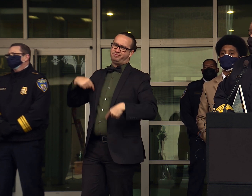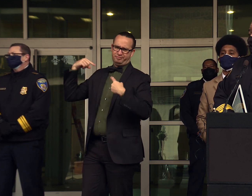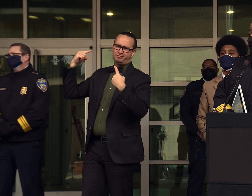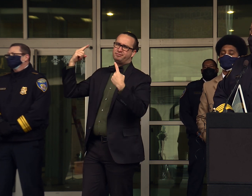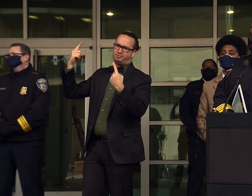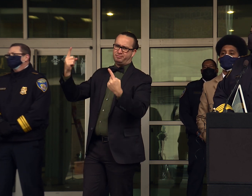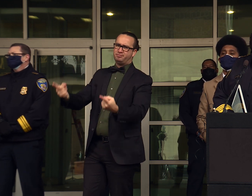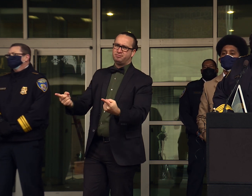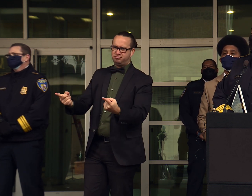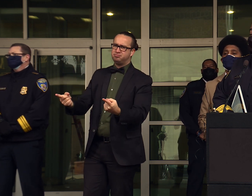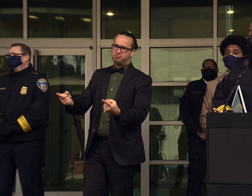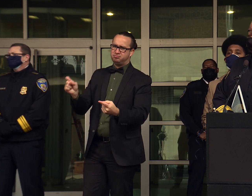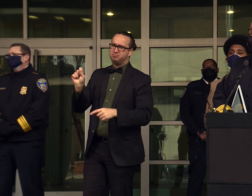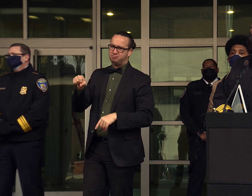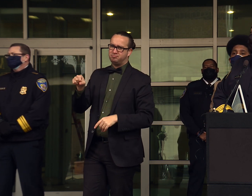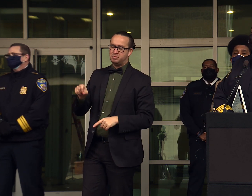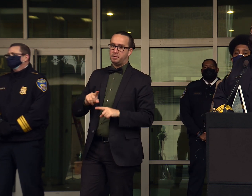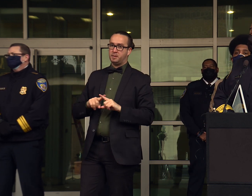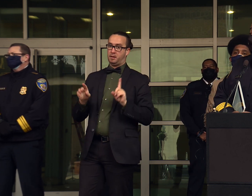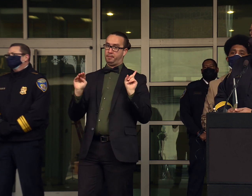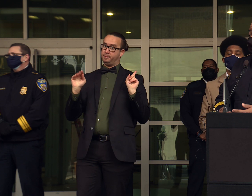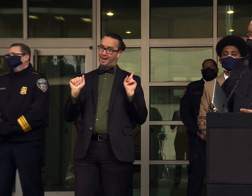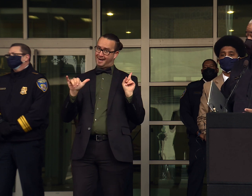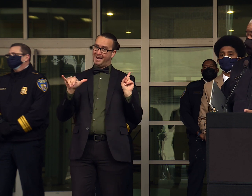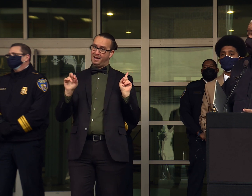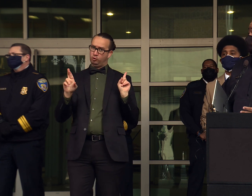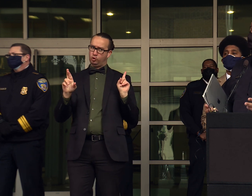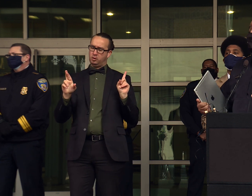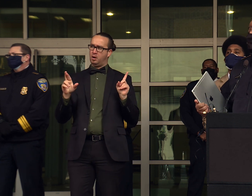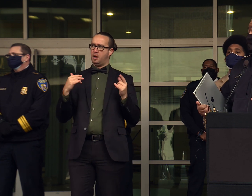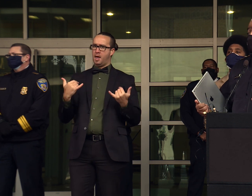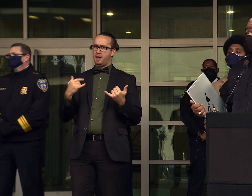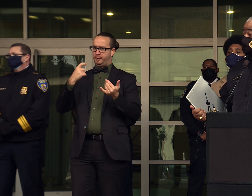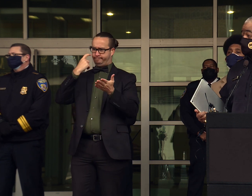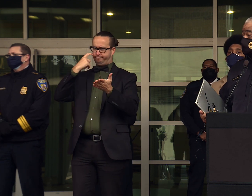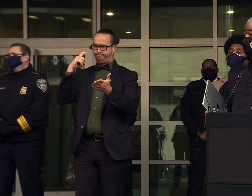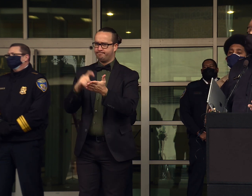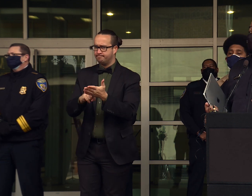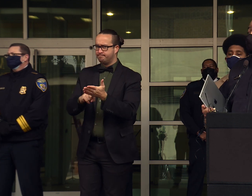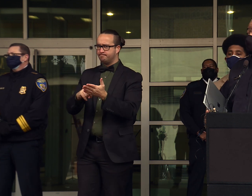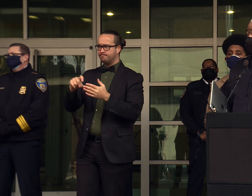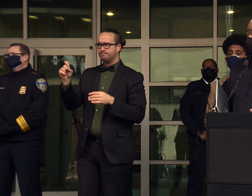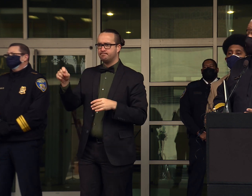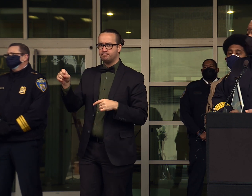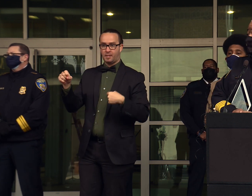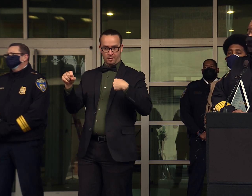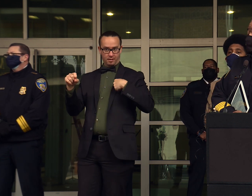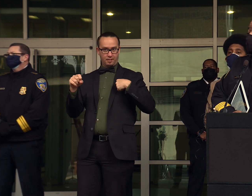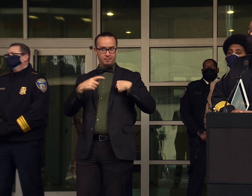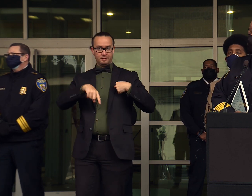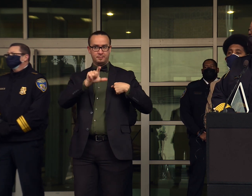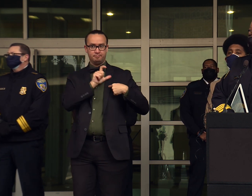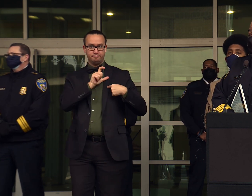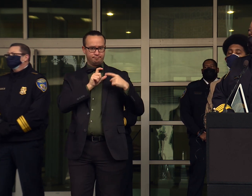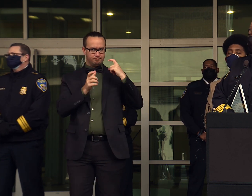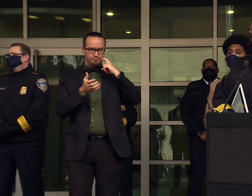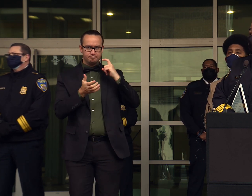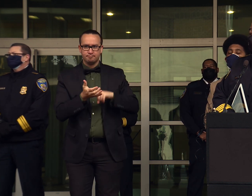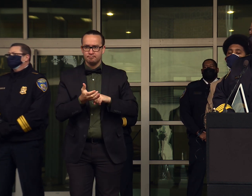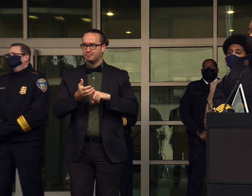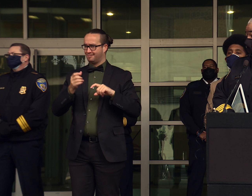to do as we assess and reassess the effectiveness of any program, any strategy, making sure